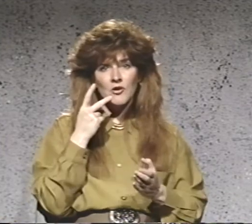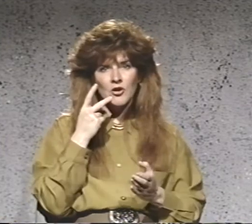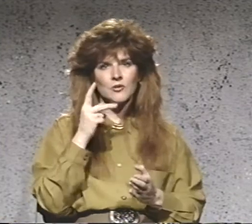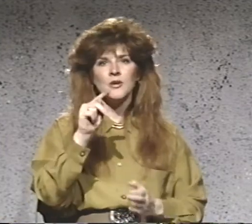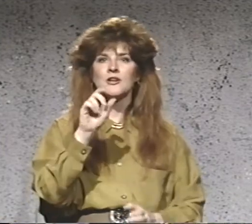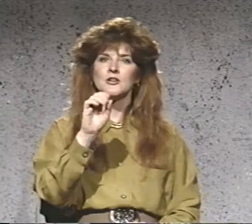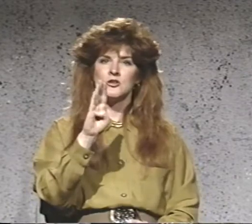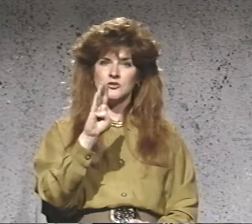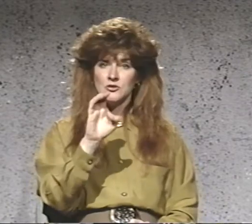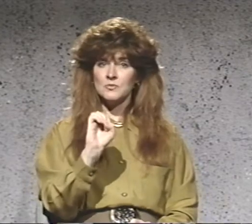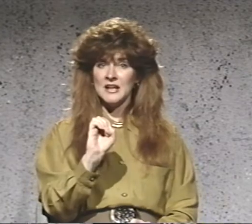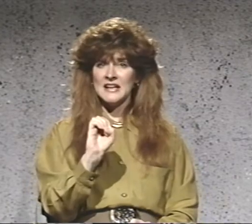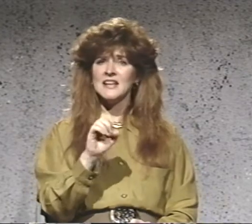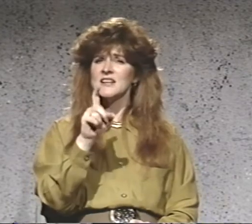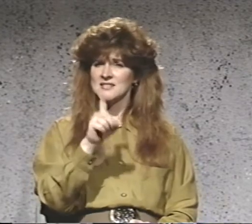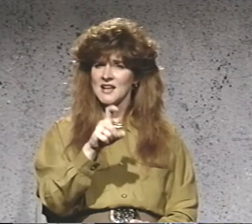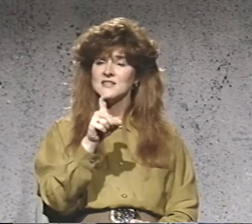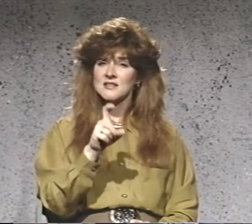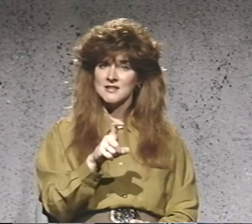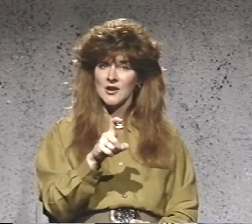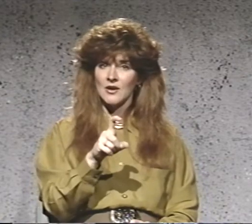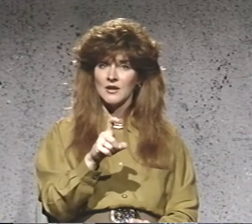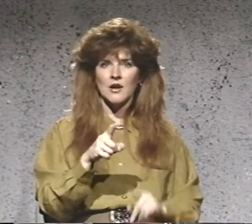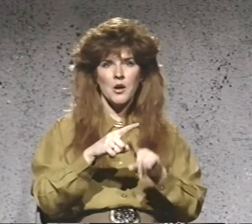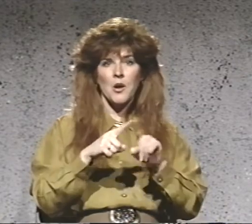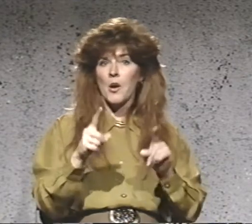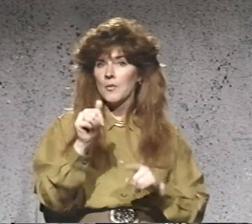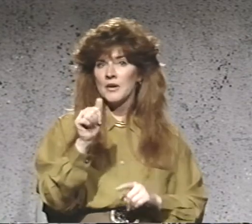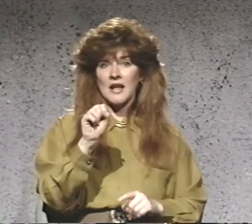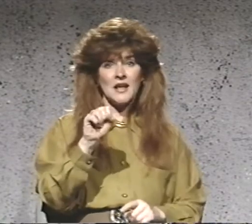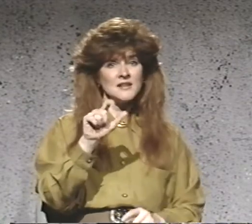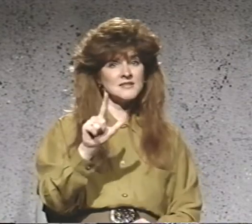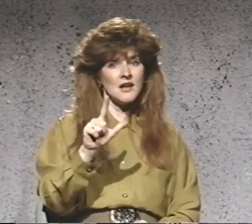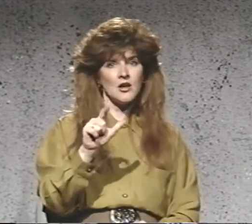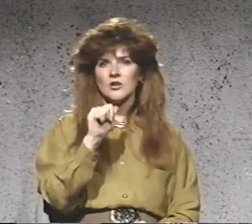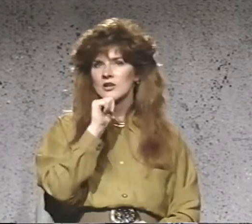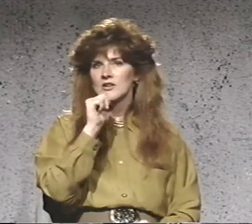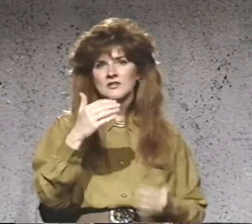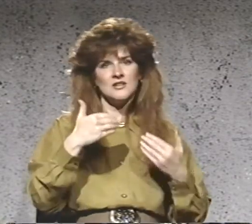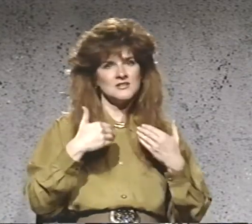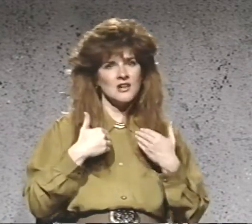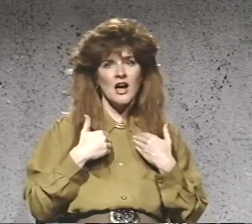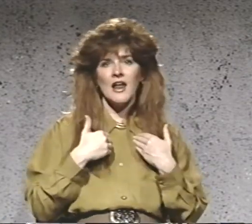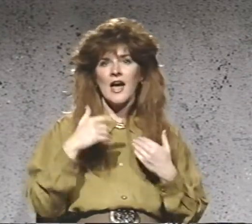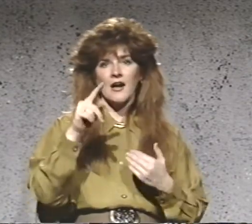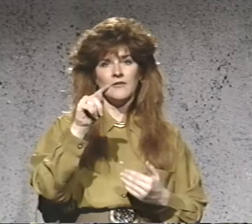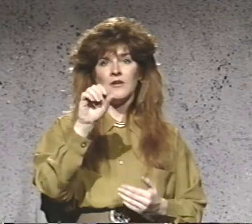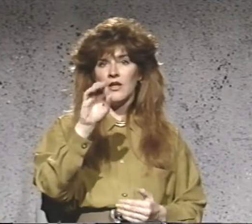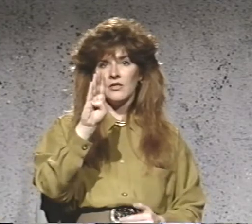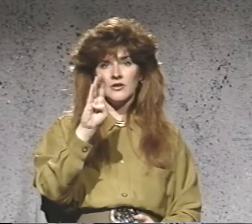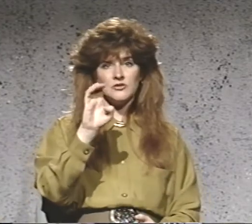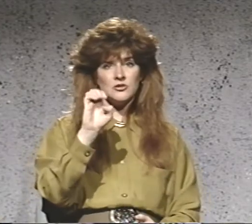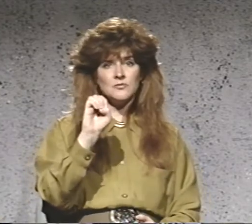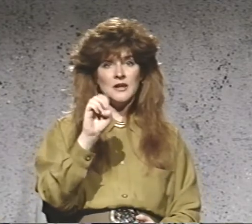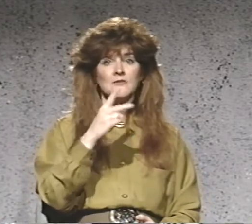verb to be is necessary, but ASL does not have the to be